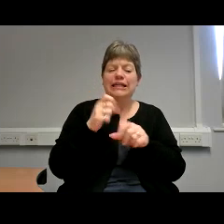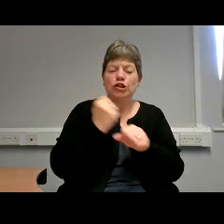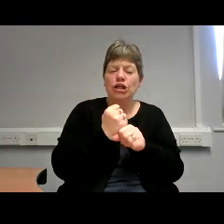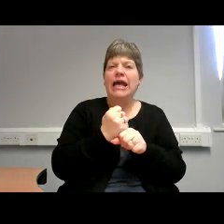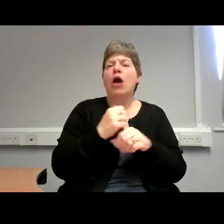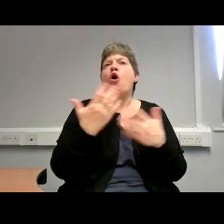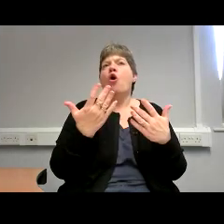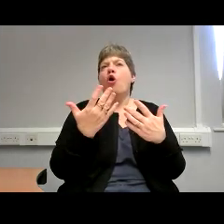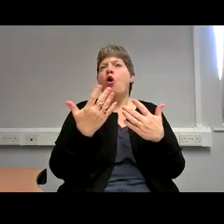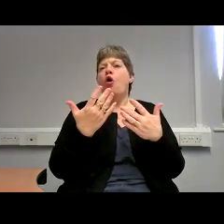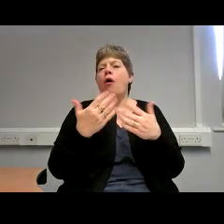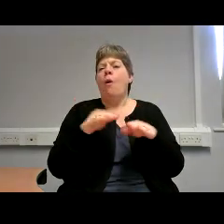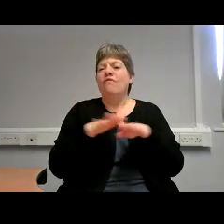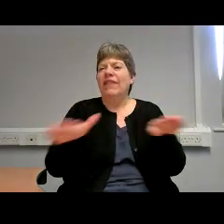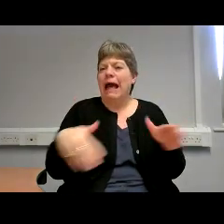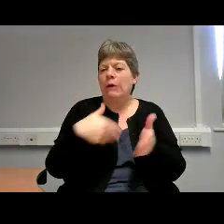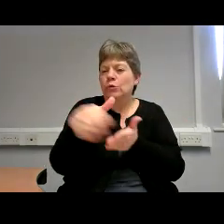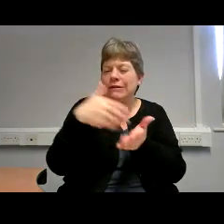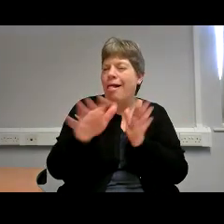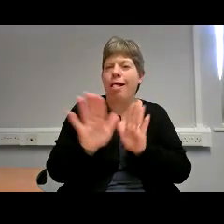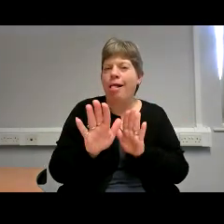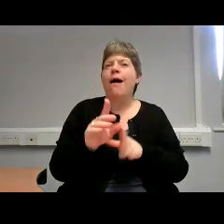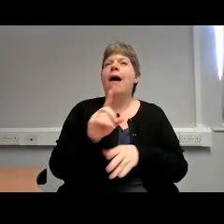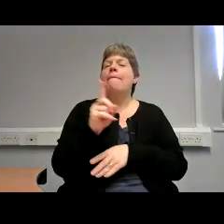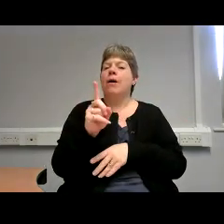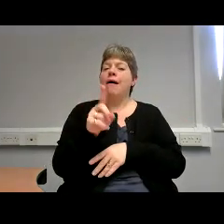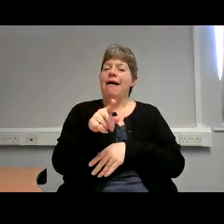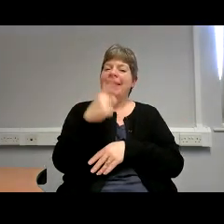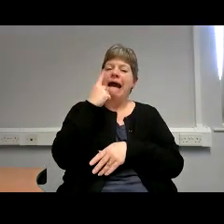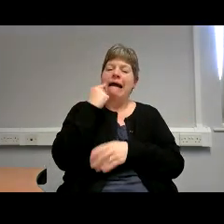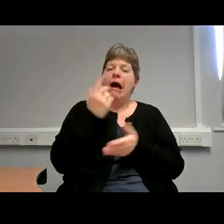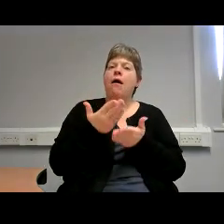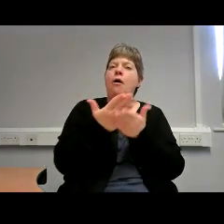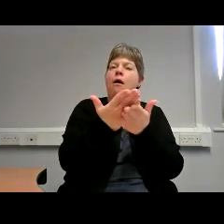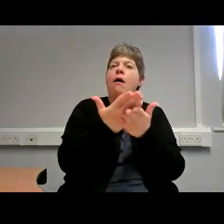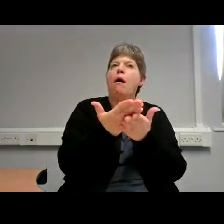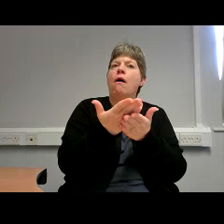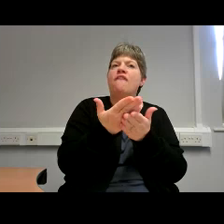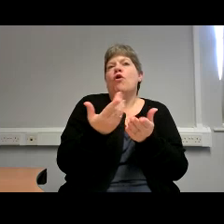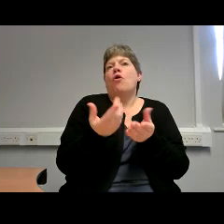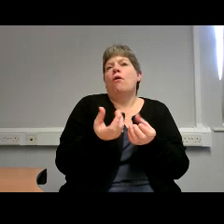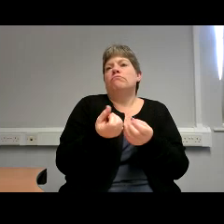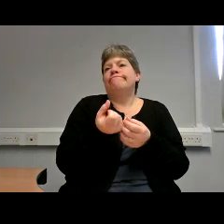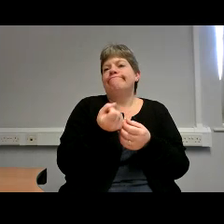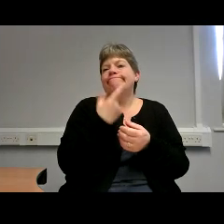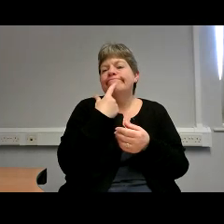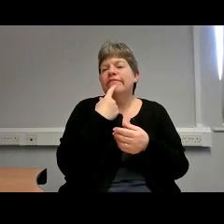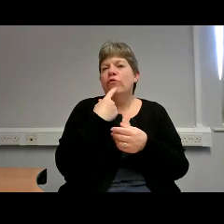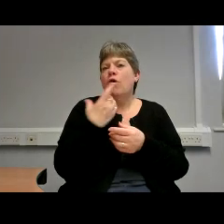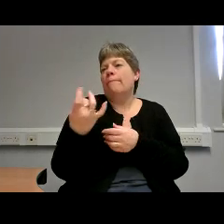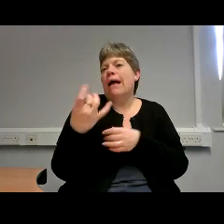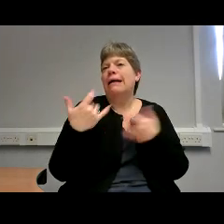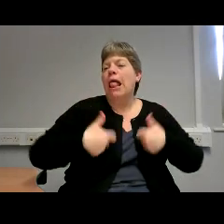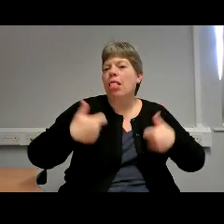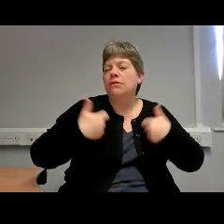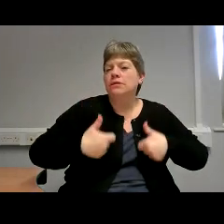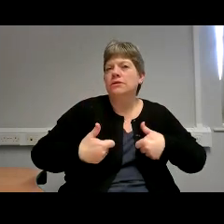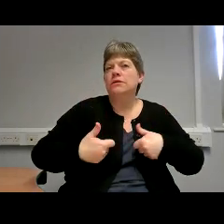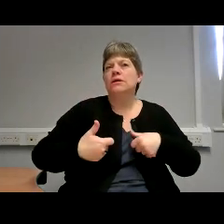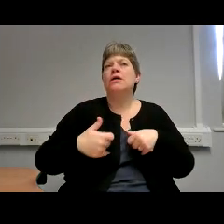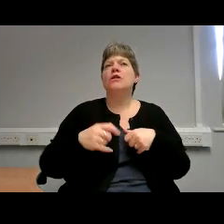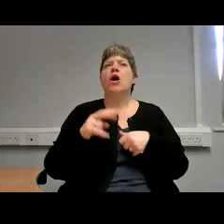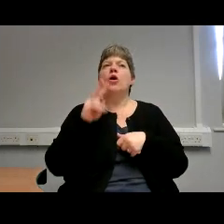with regards to minor illness, they would be able to also prescribe for minor illness. So they can see Pharmacy